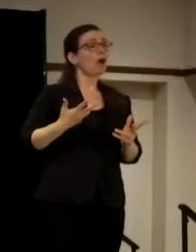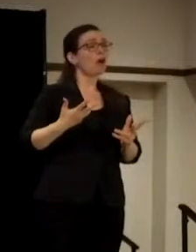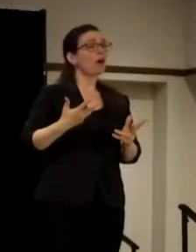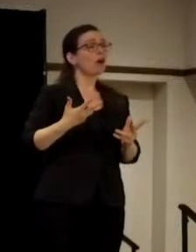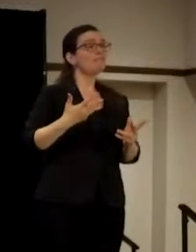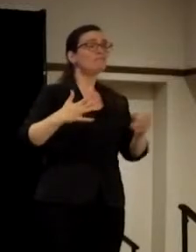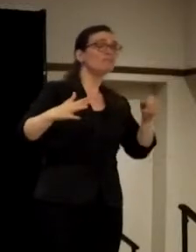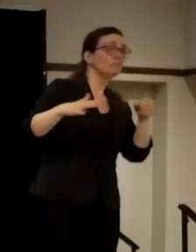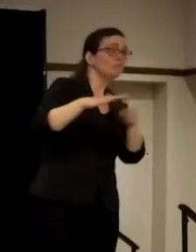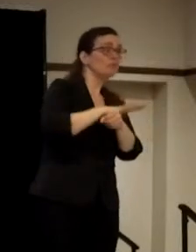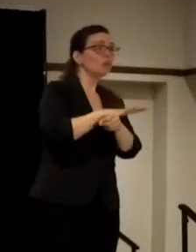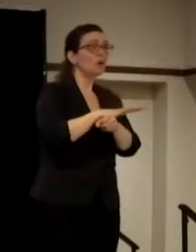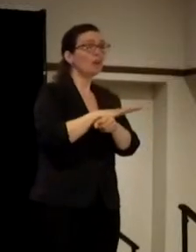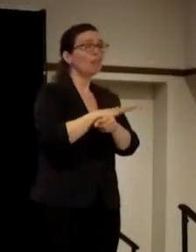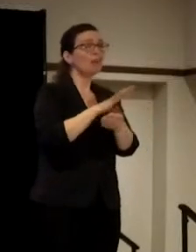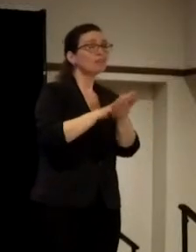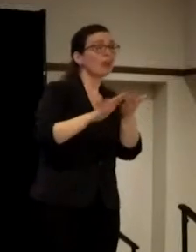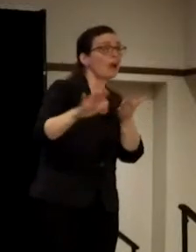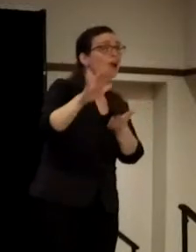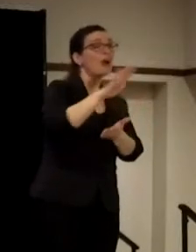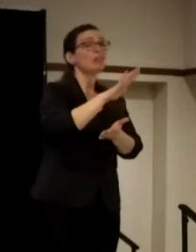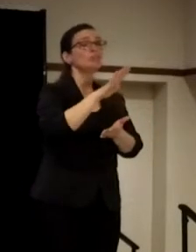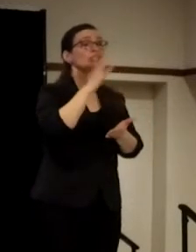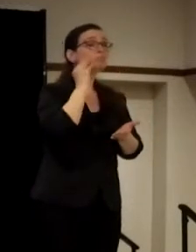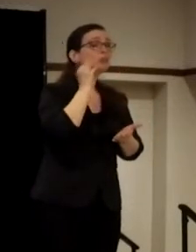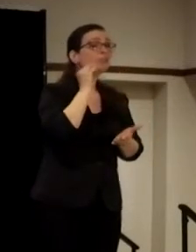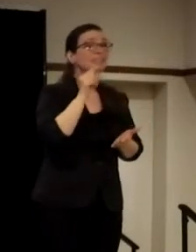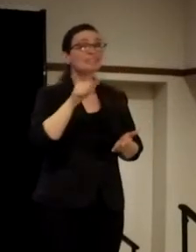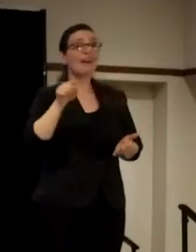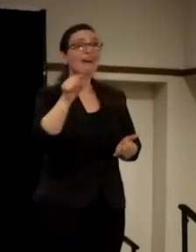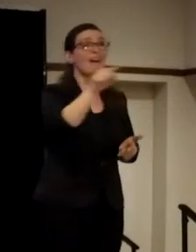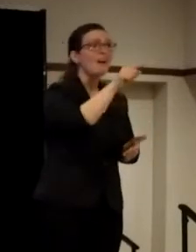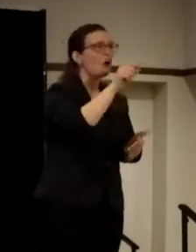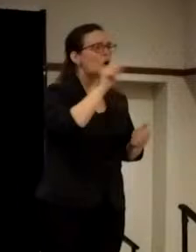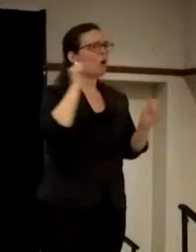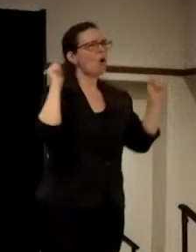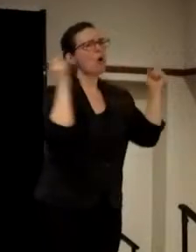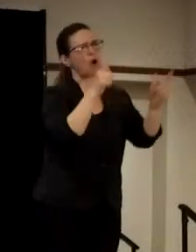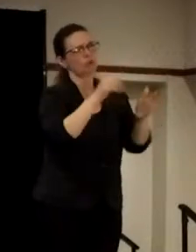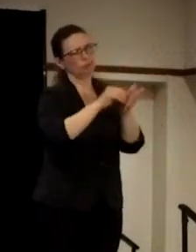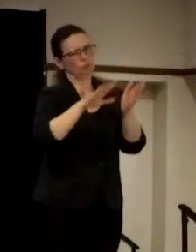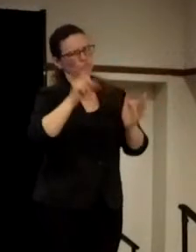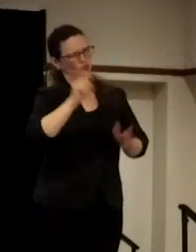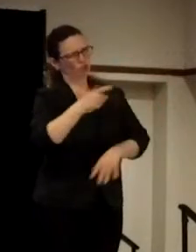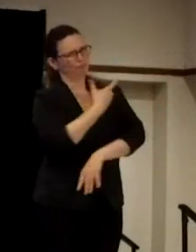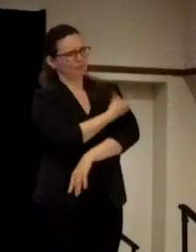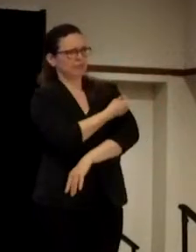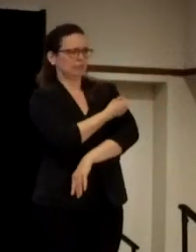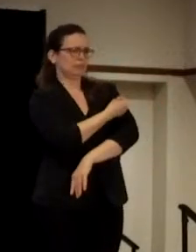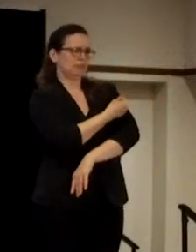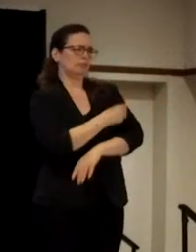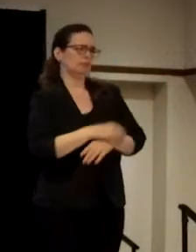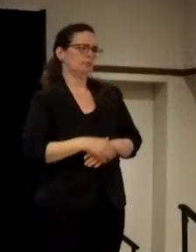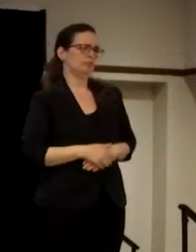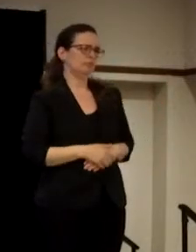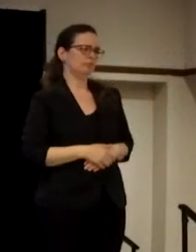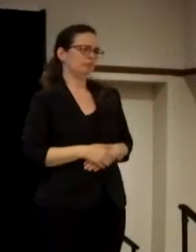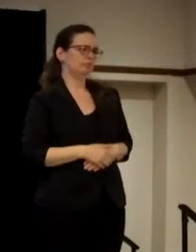that everybody else needs to in the community. So I think they have an even larger incentive, quite